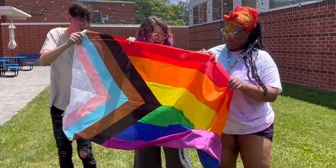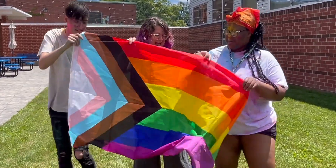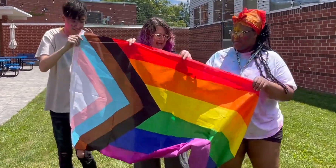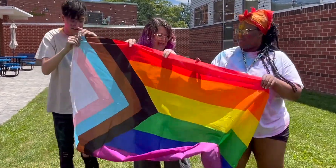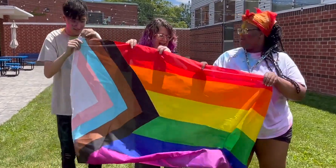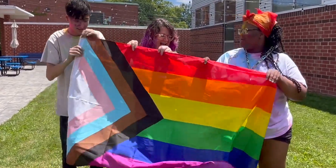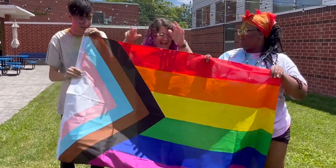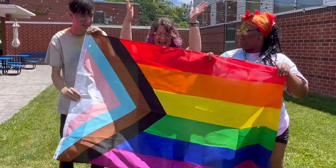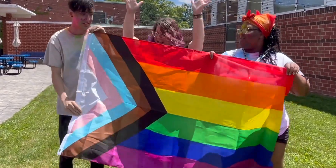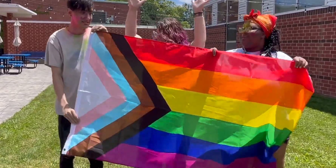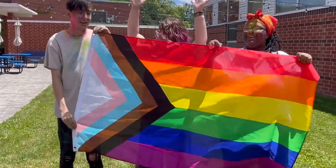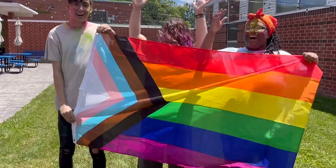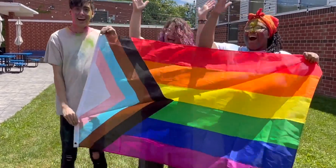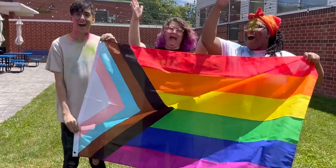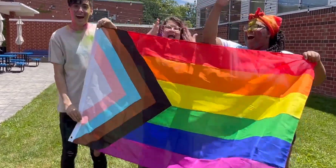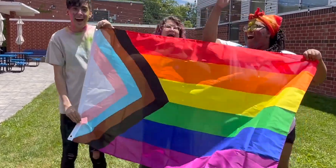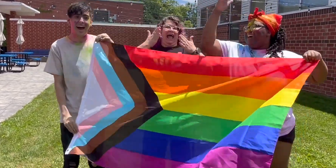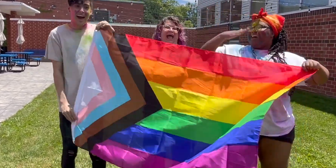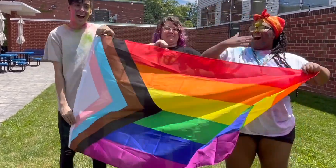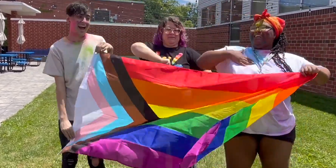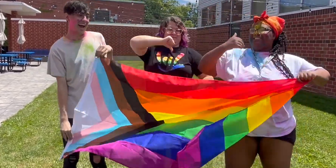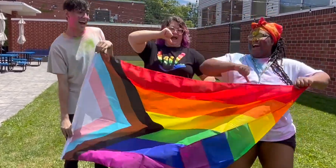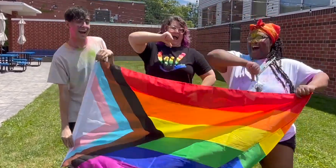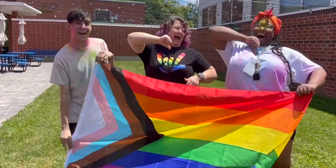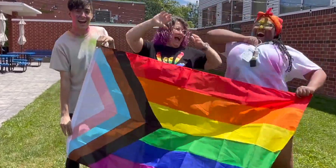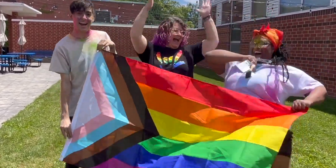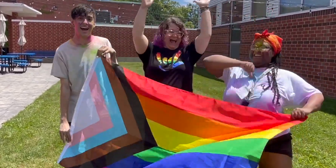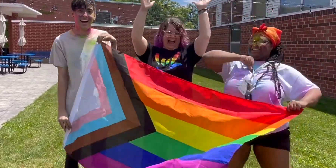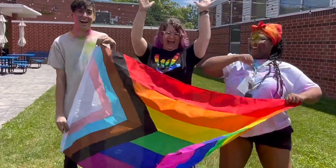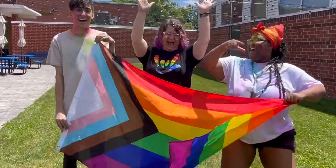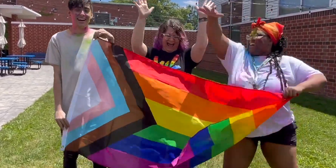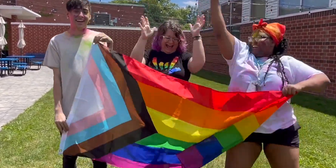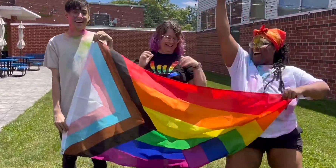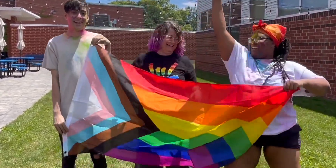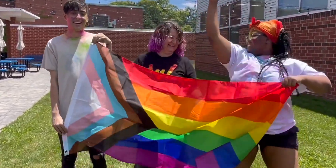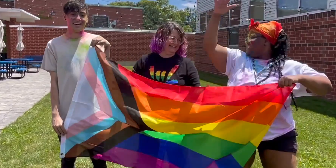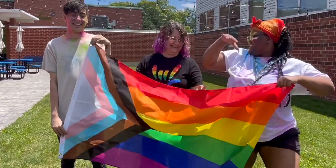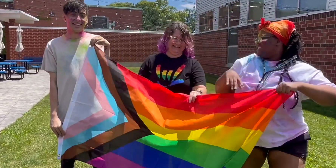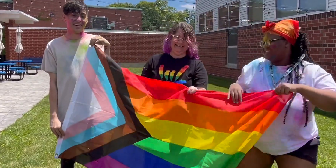Woo! Happy Pride! Happy From Ohio!